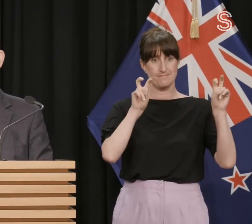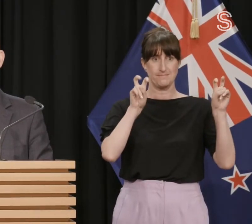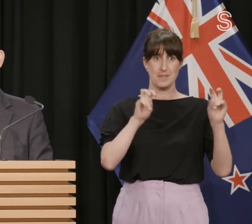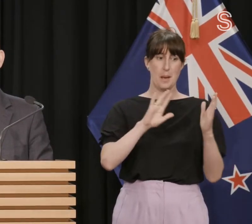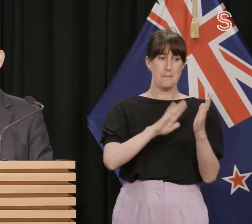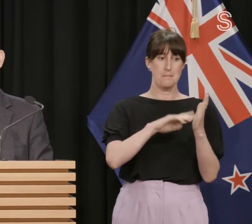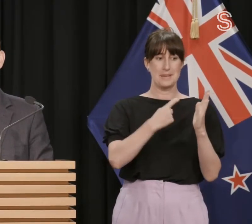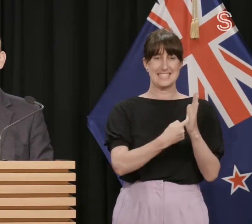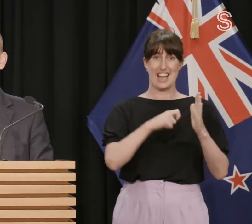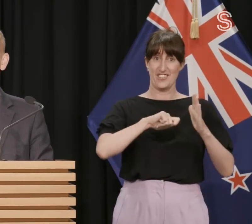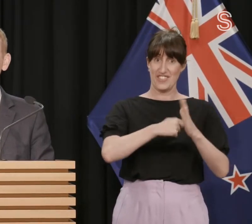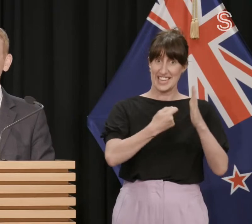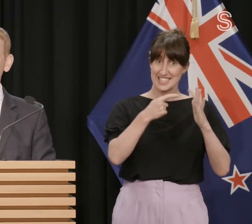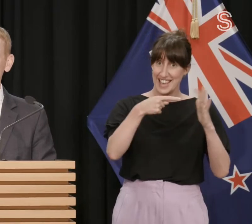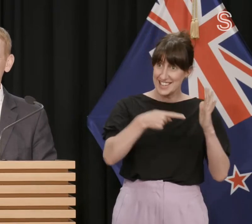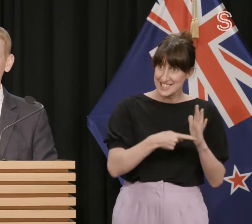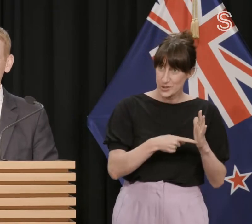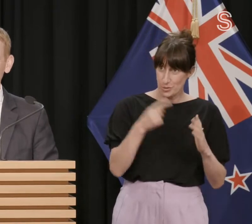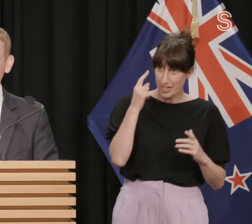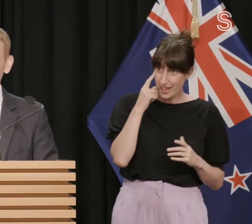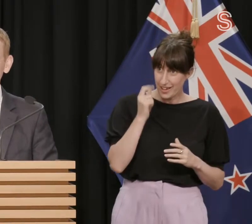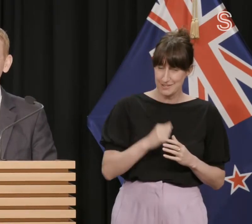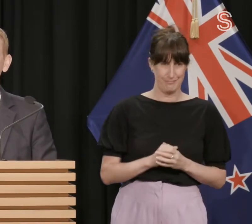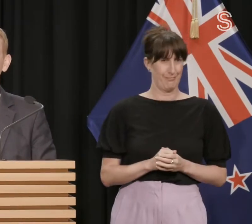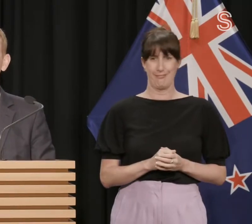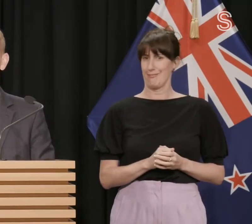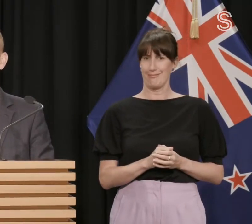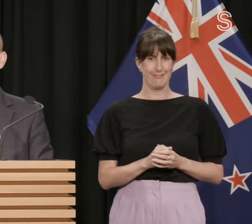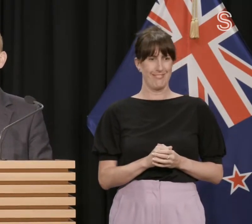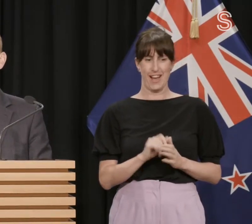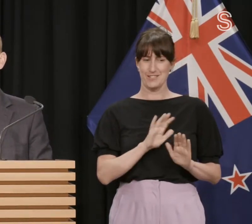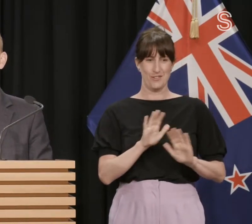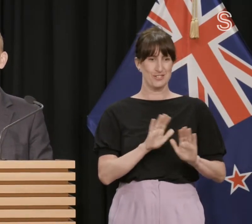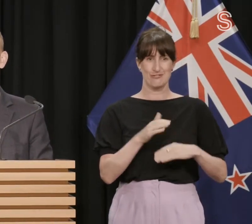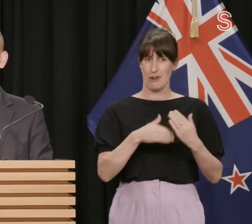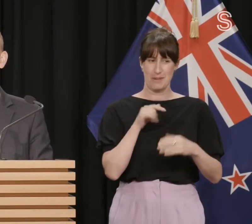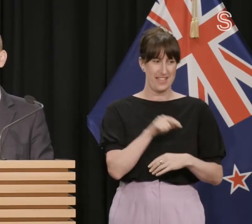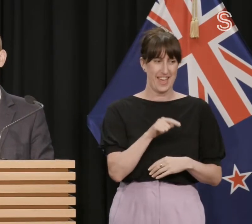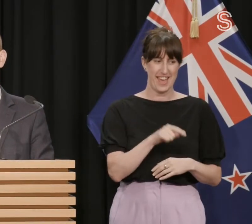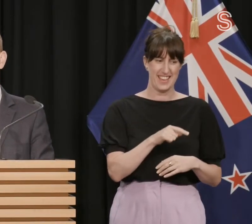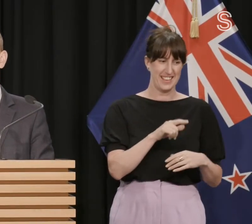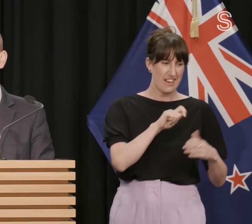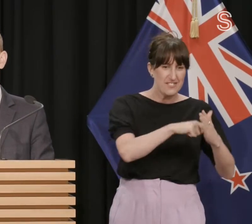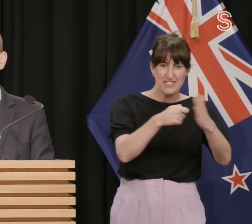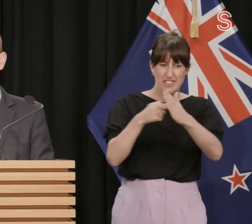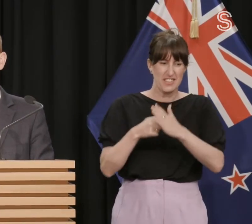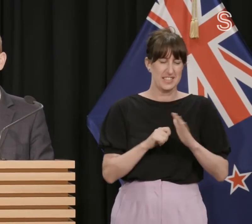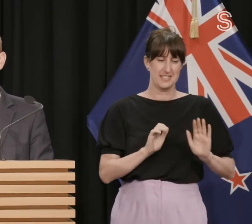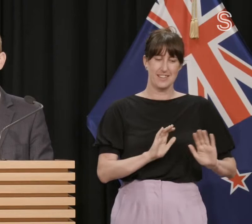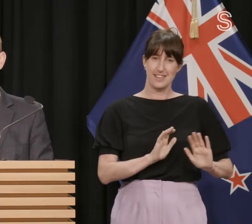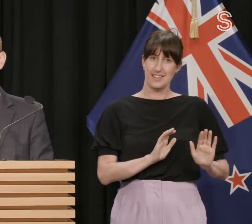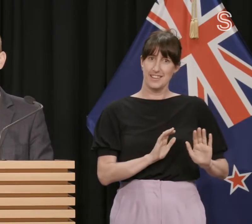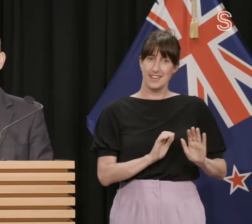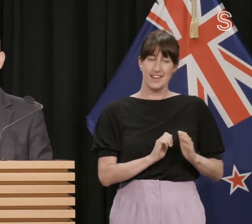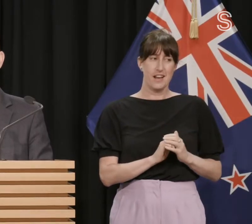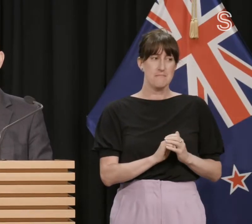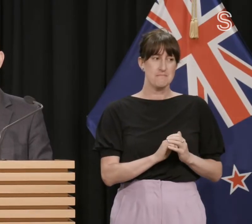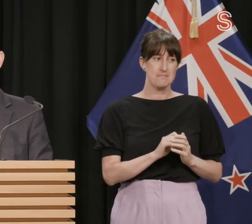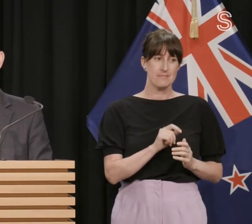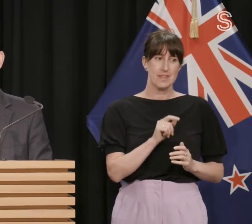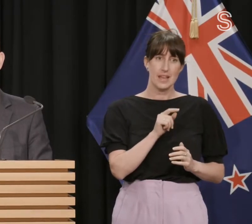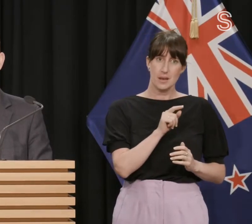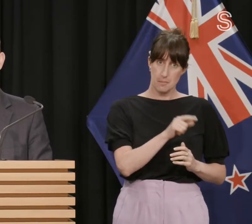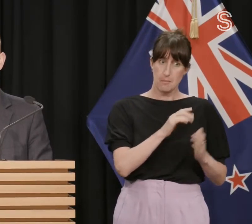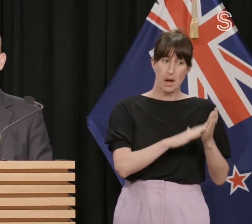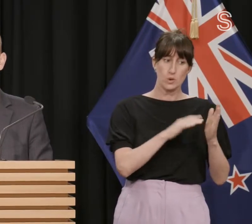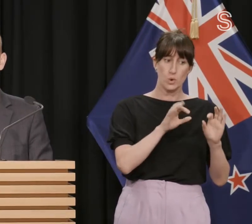can't find a place for. I would not describe it that way at all. In my conversations with Michael, he indicated that he wanted to keep the portfolios